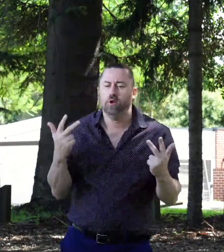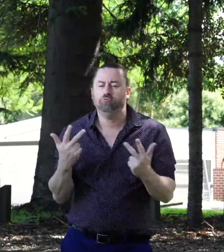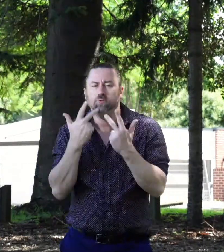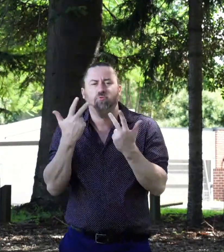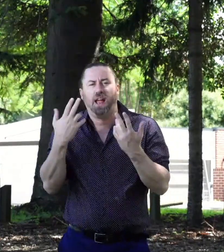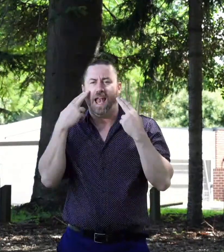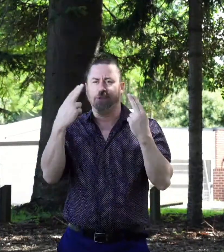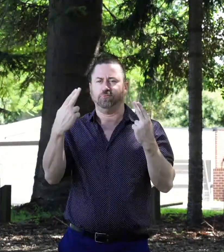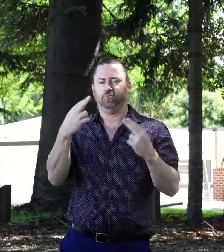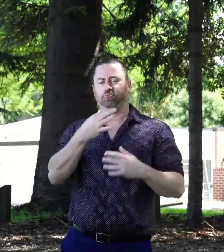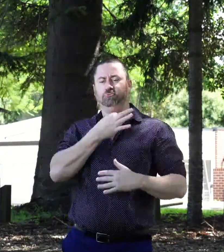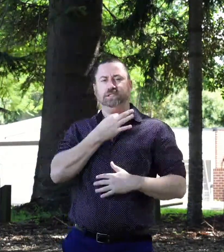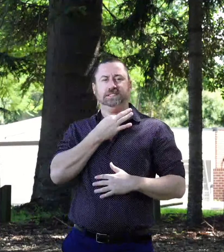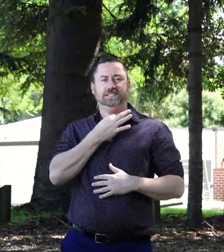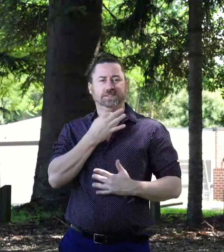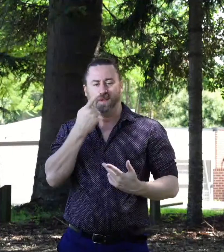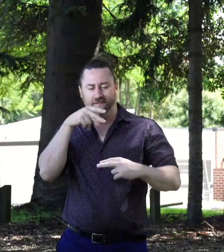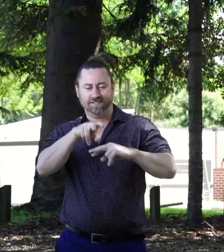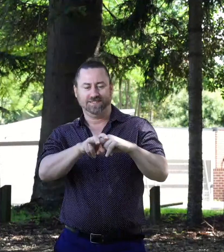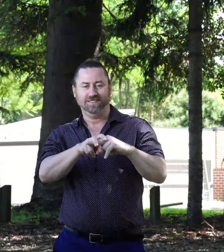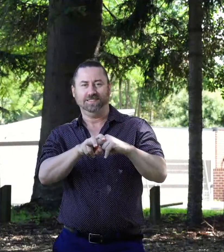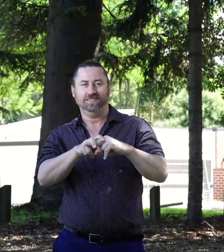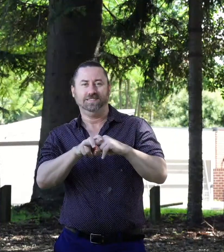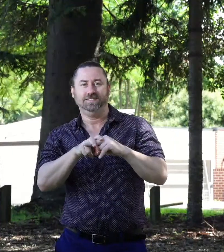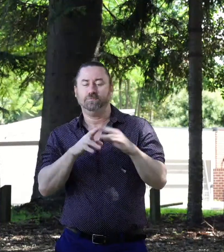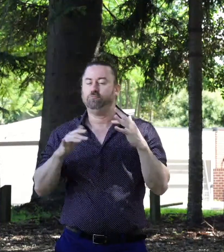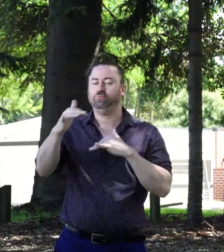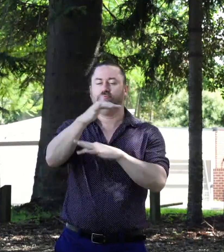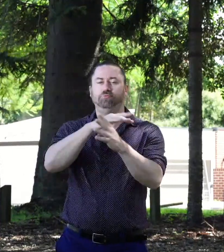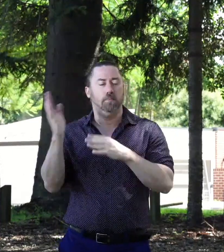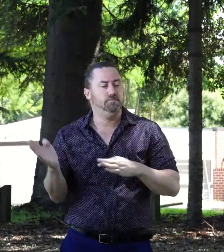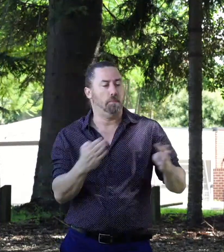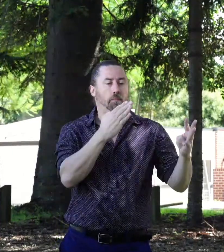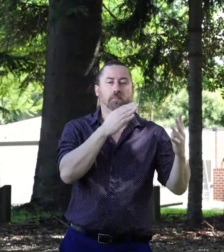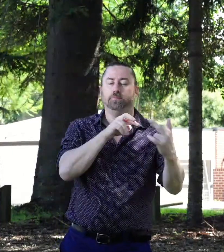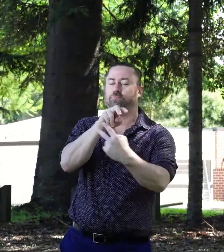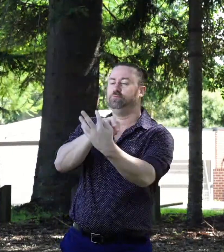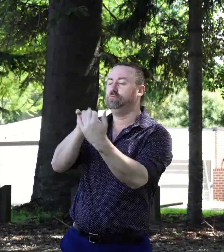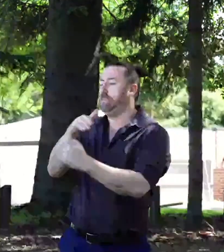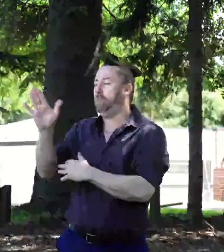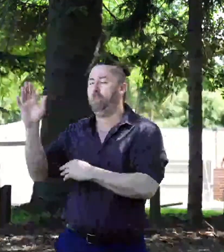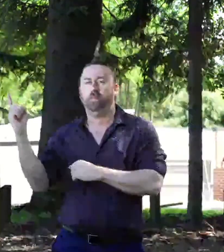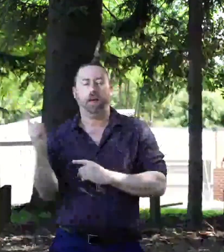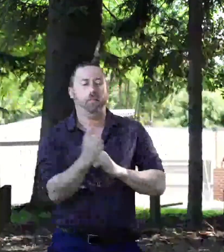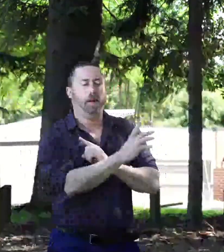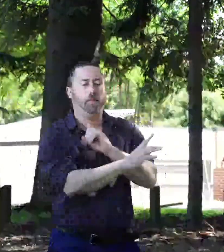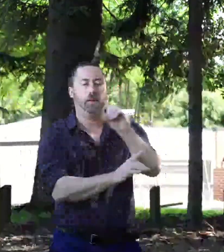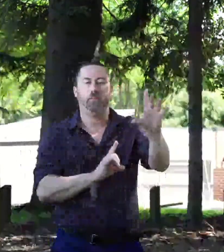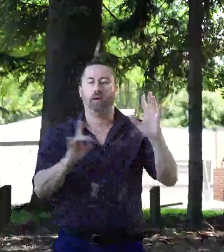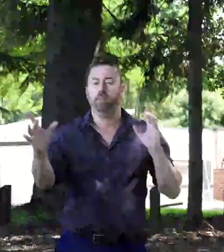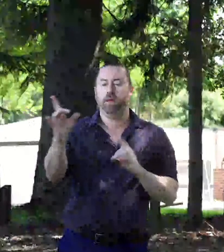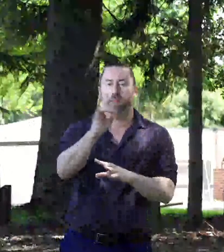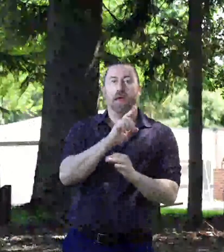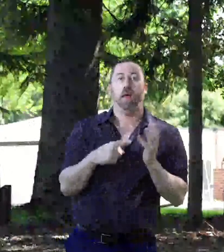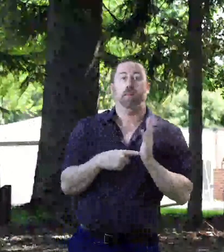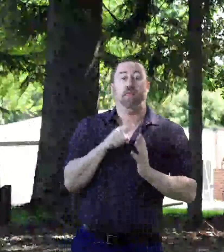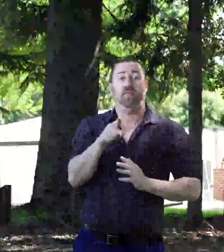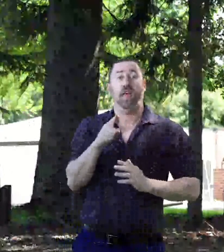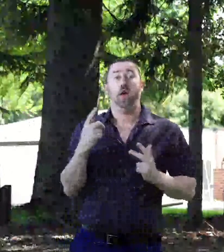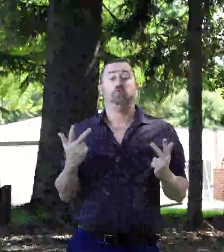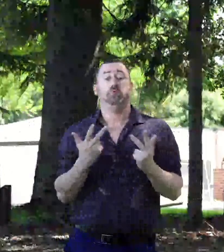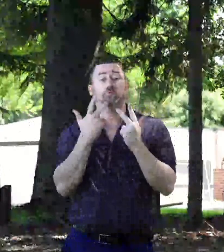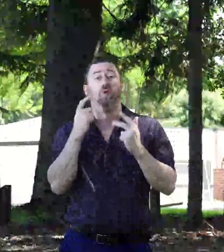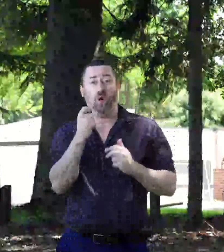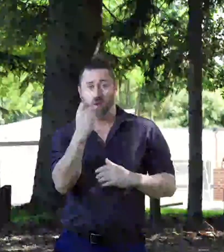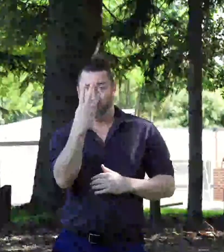risk because people are sitting there for a period of time. What we learned in the last 24 hours is this gentleman had actually been at the restaurant for almost